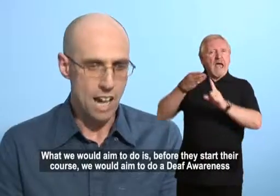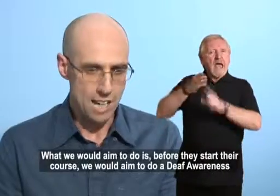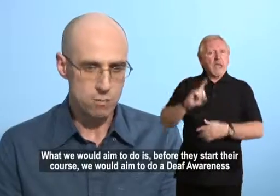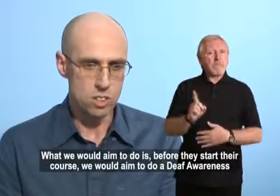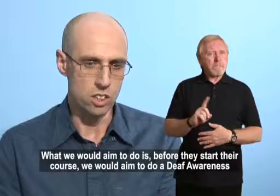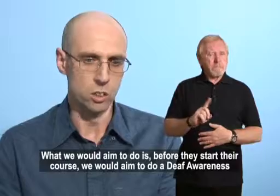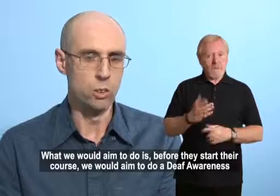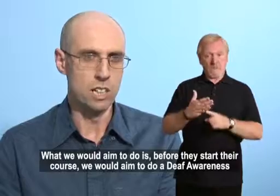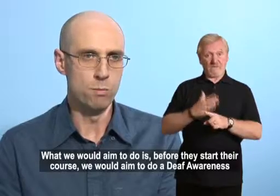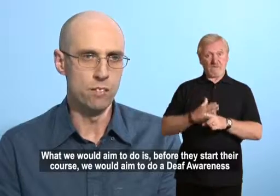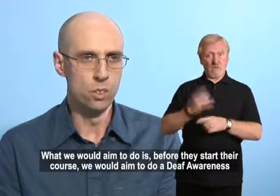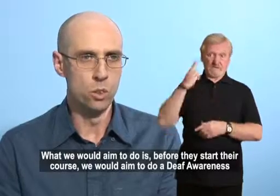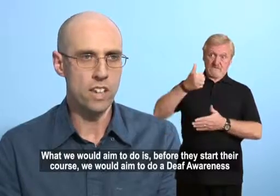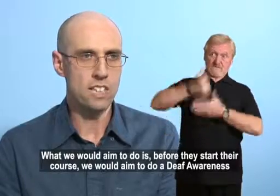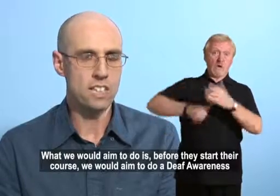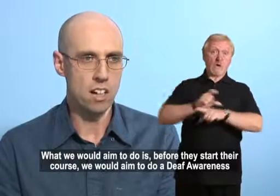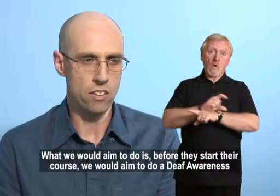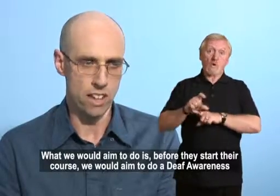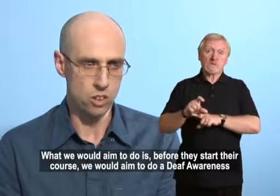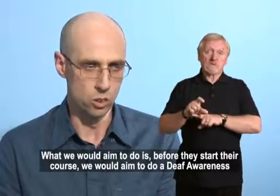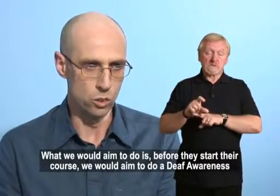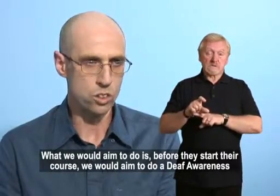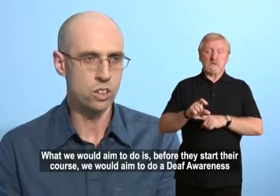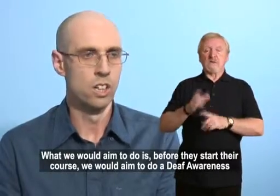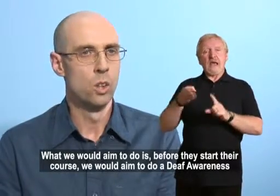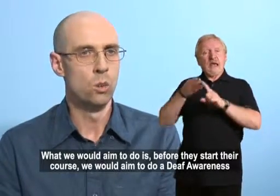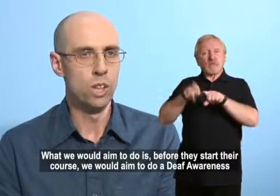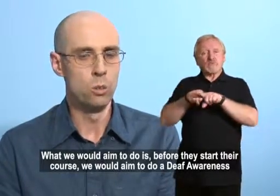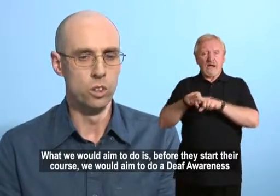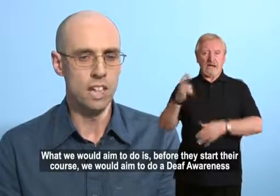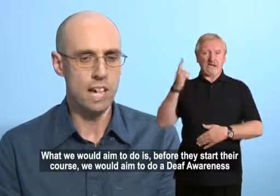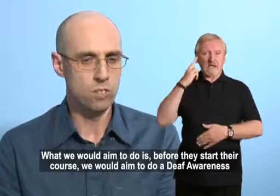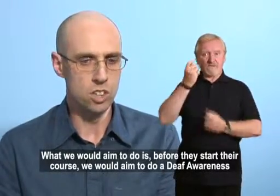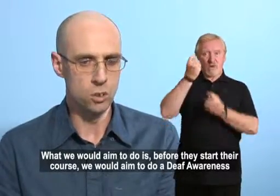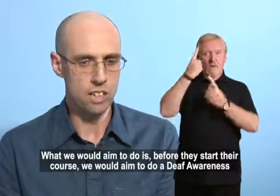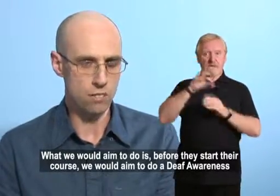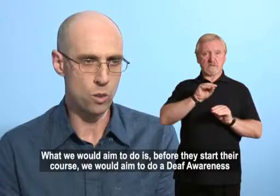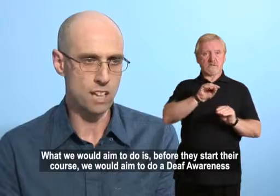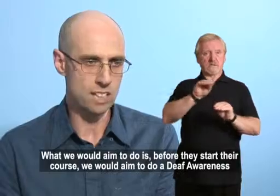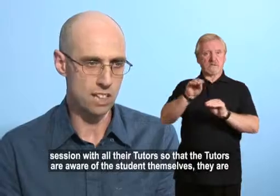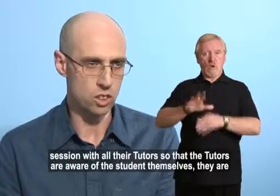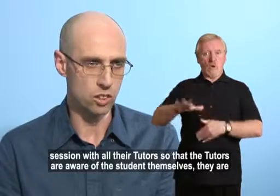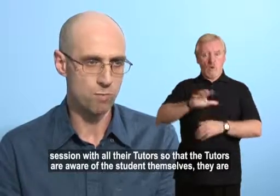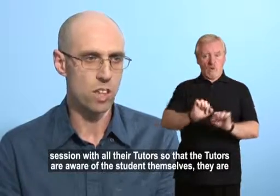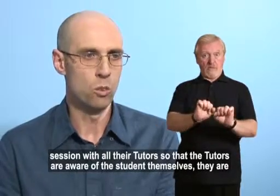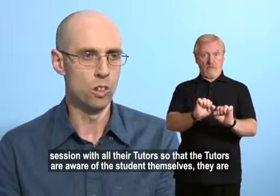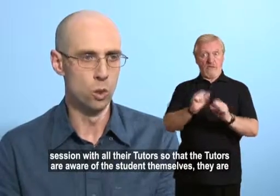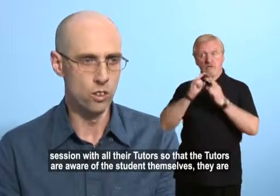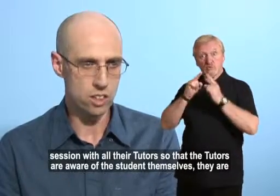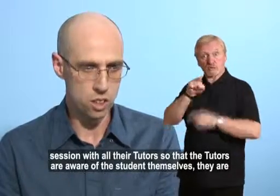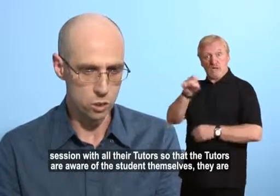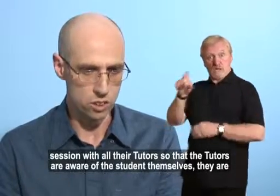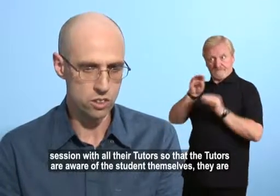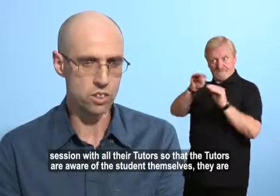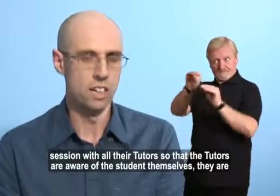What we would aim to do is before they start their course, we would aim to do a deaf awareness session with